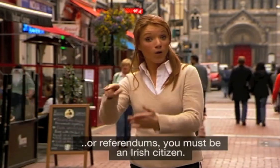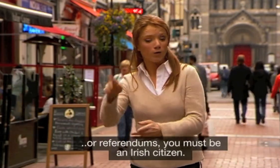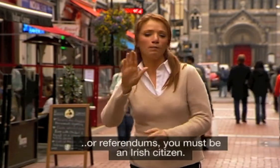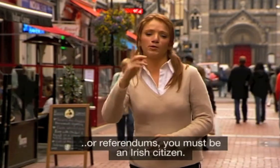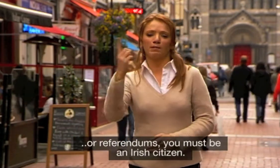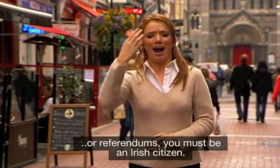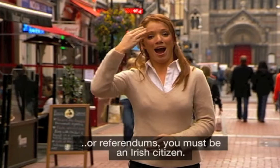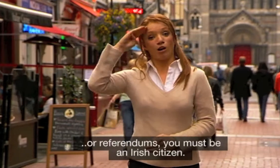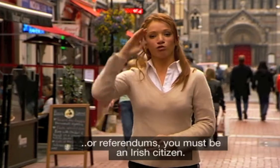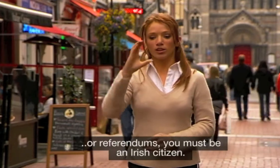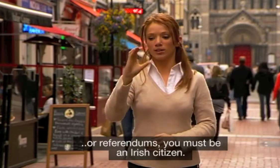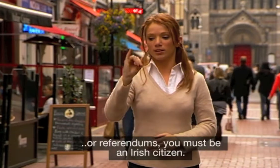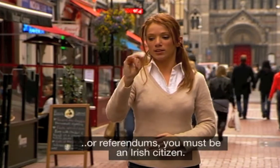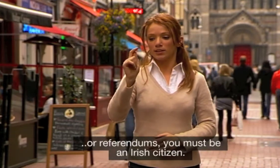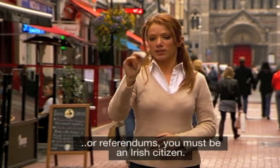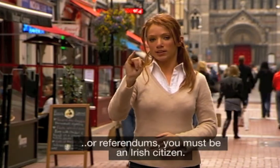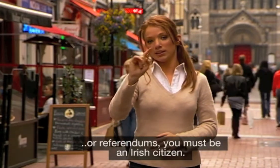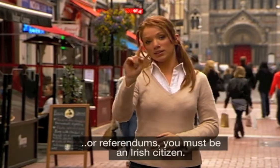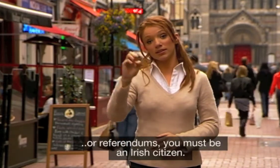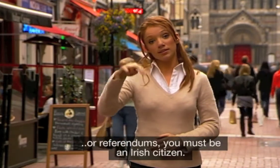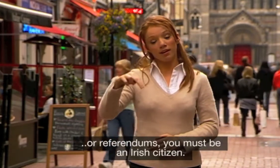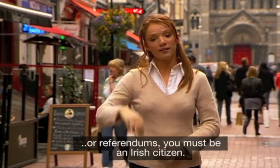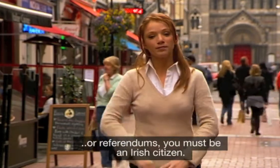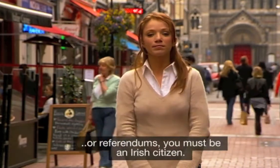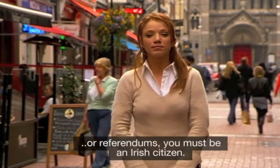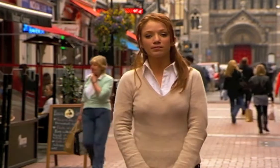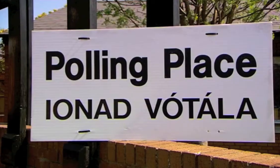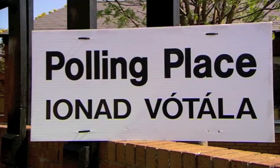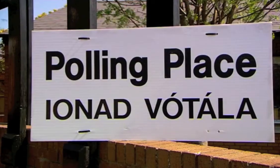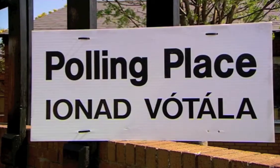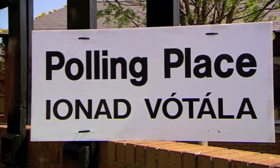you must be an Irish citizen.